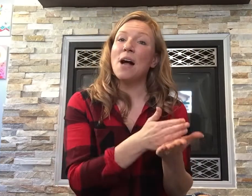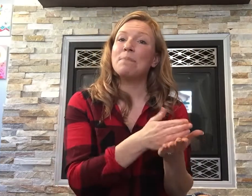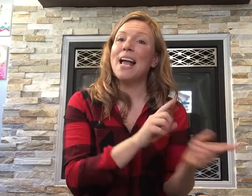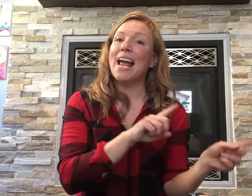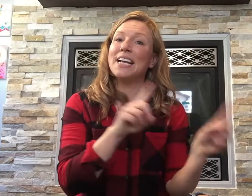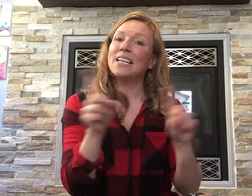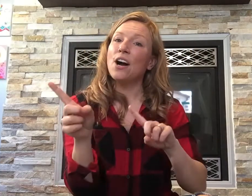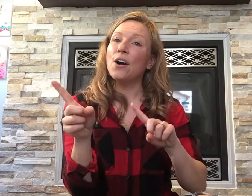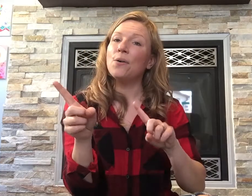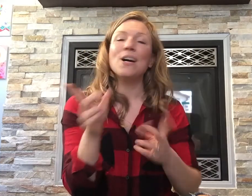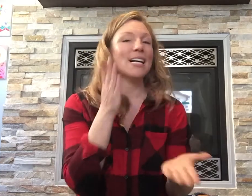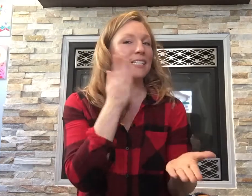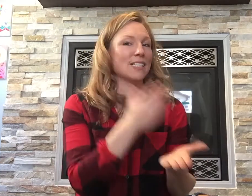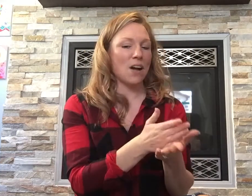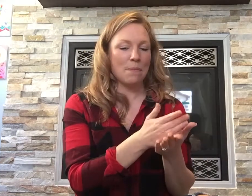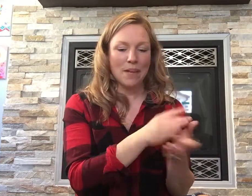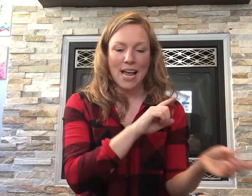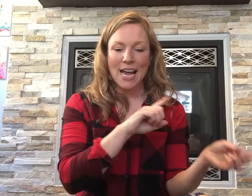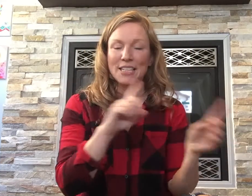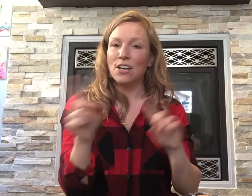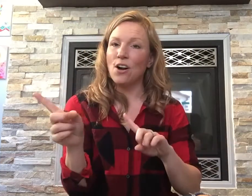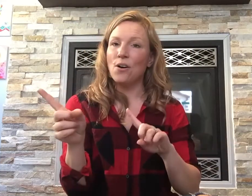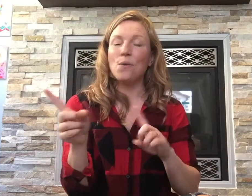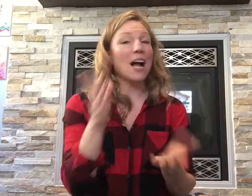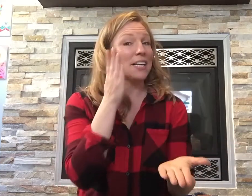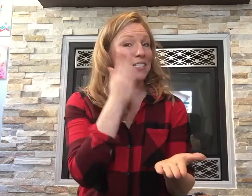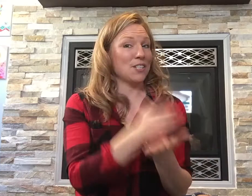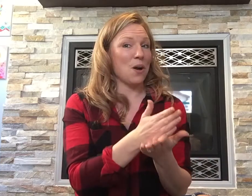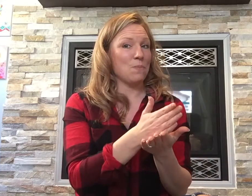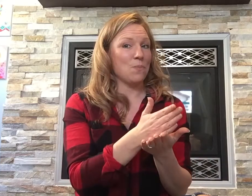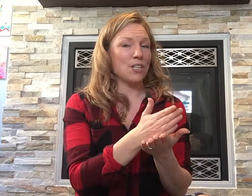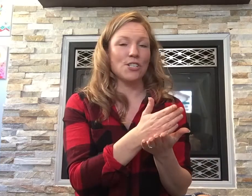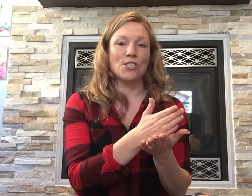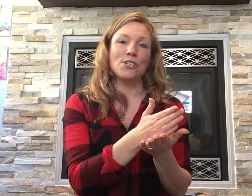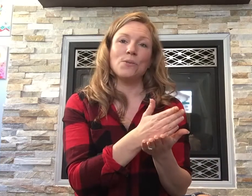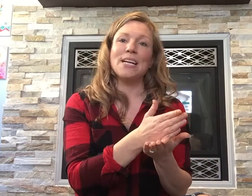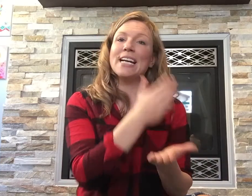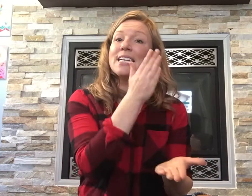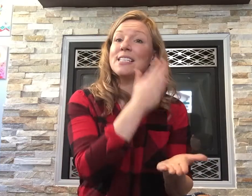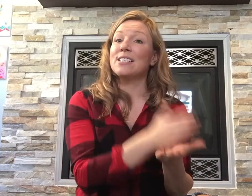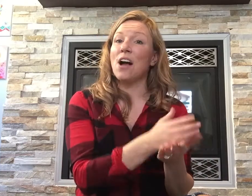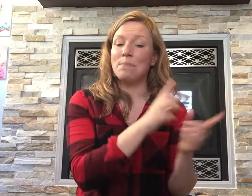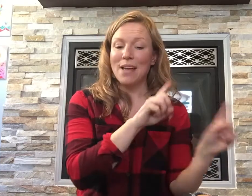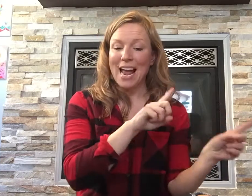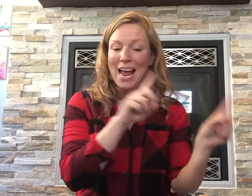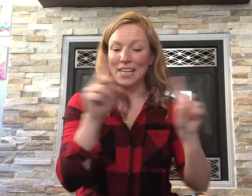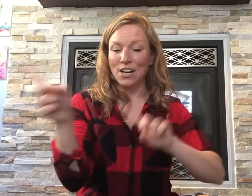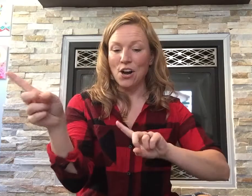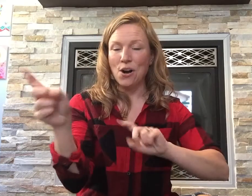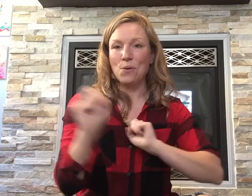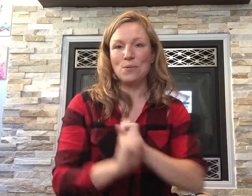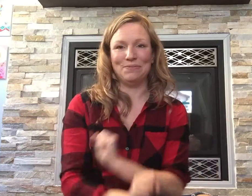Stop and go, stop and go, stop what you're doing, stop and go.